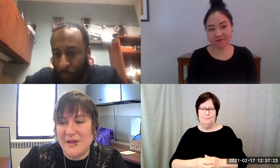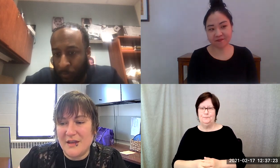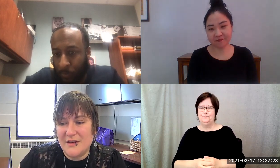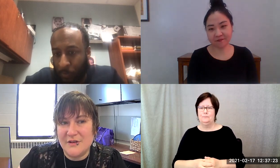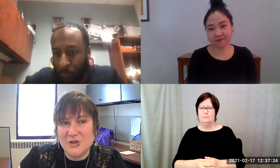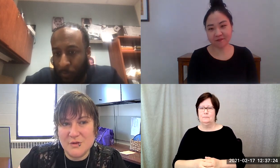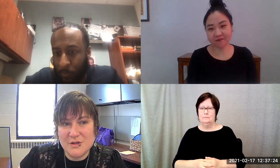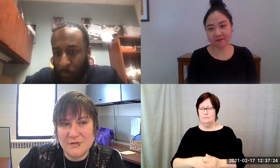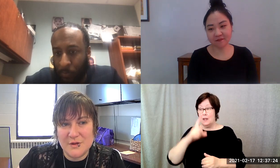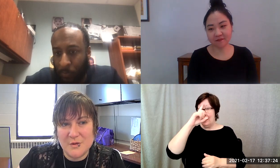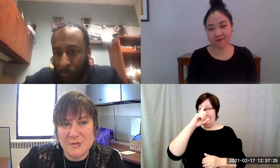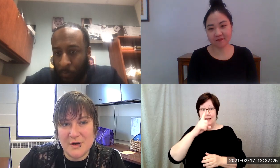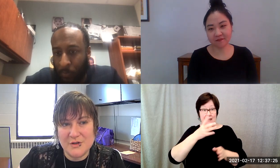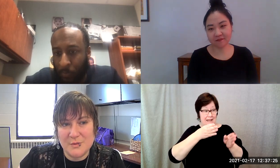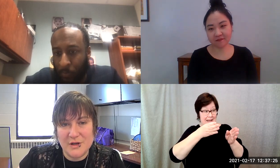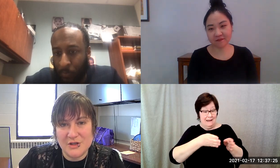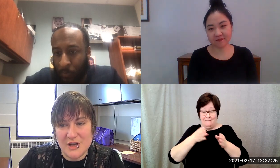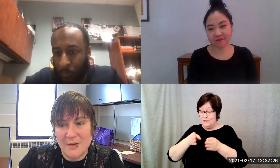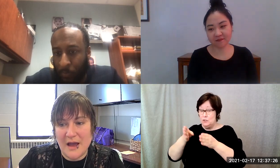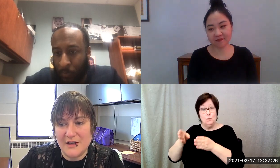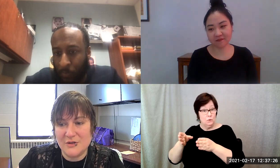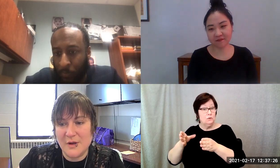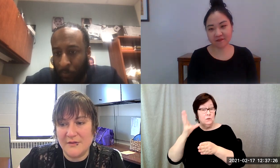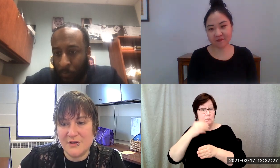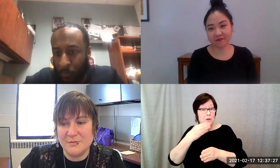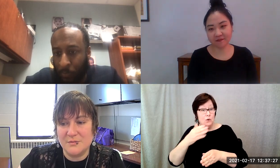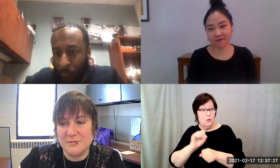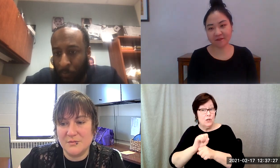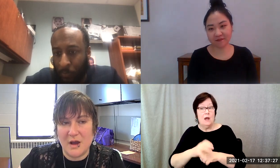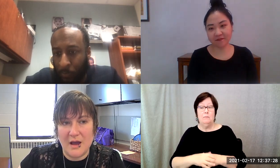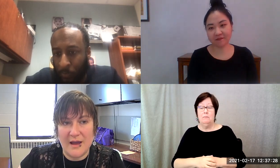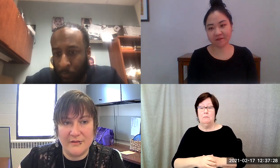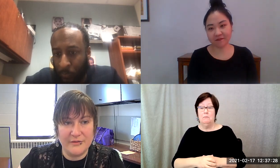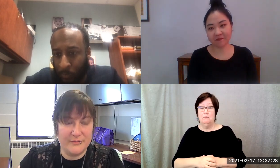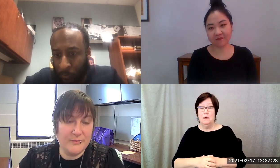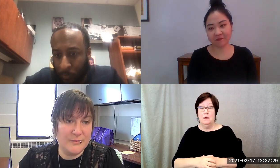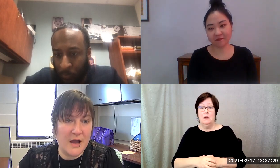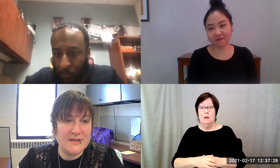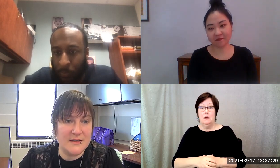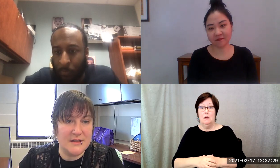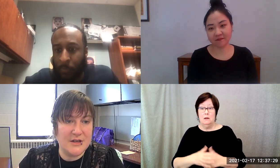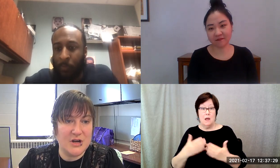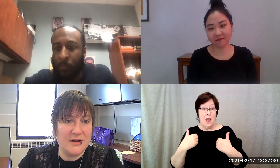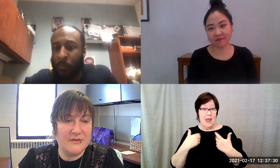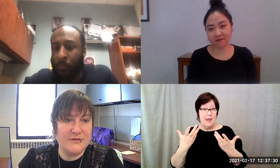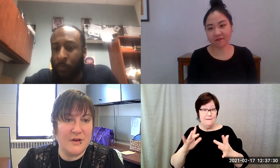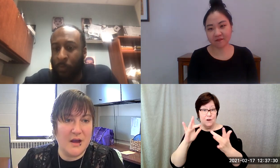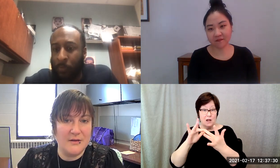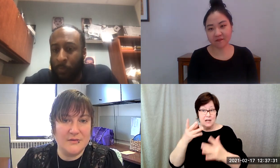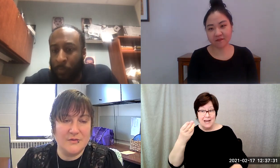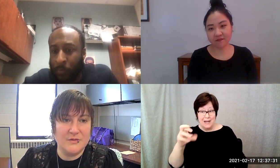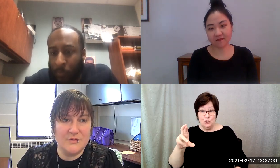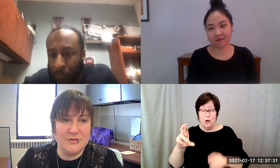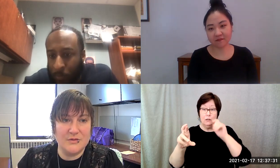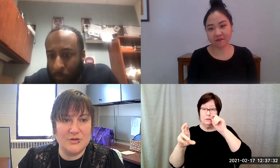I think individuals, for the most part, do a pretty good job. I do have I have contacted HR and